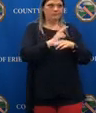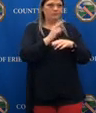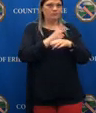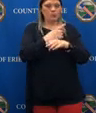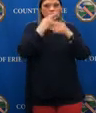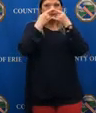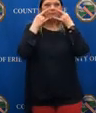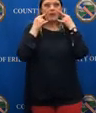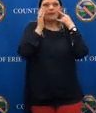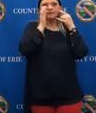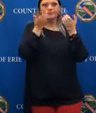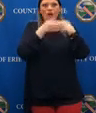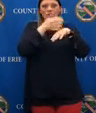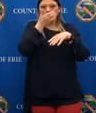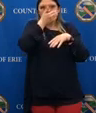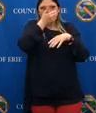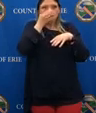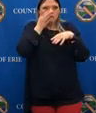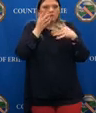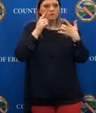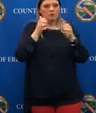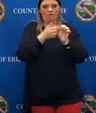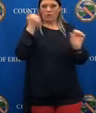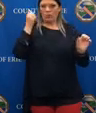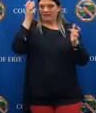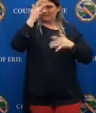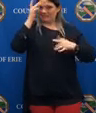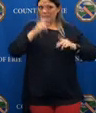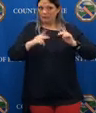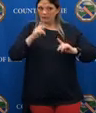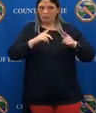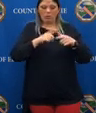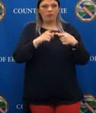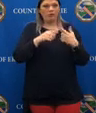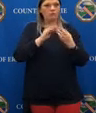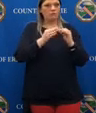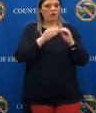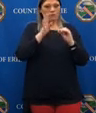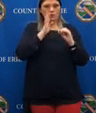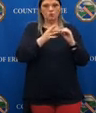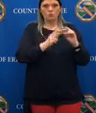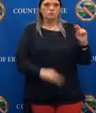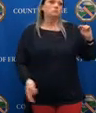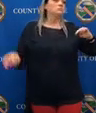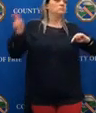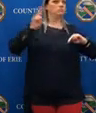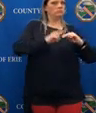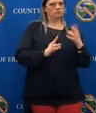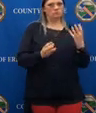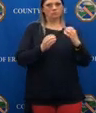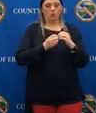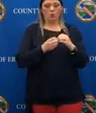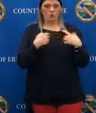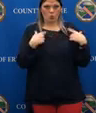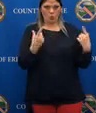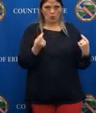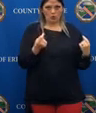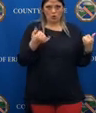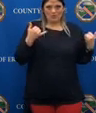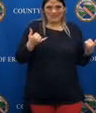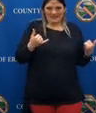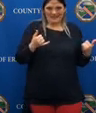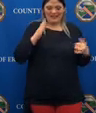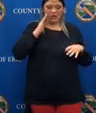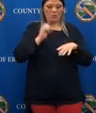and staying away from ill people, then our numbers will ramp up even more. So what we do today is going